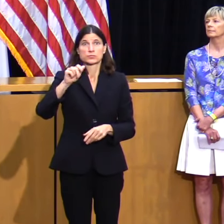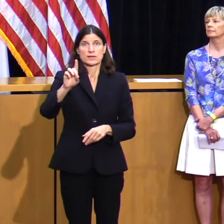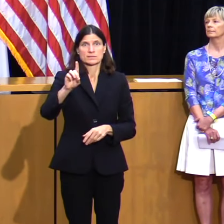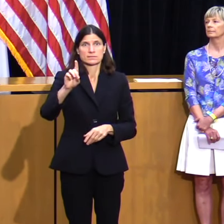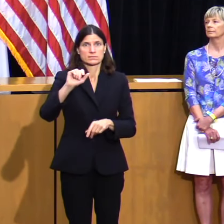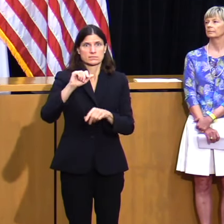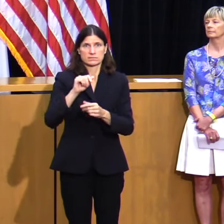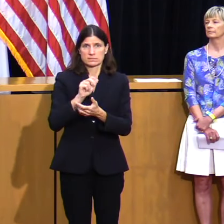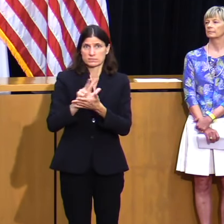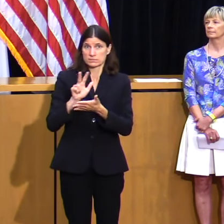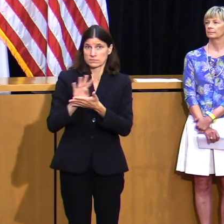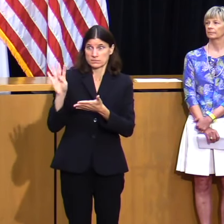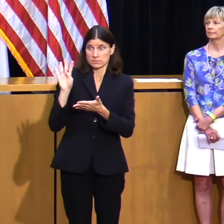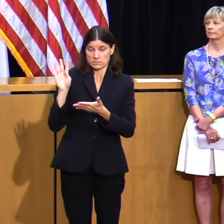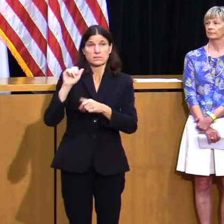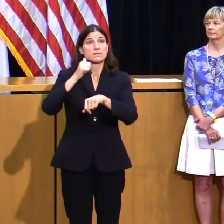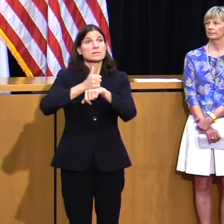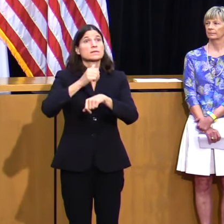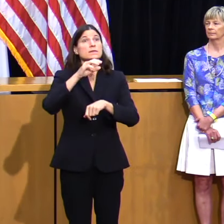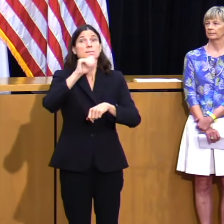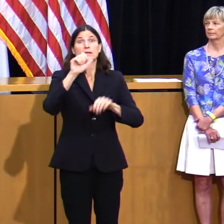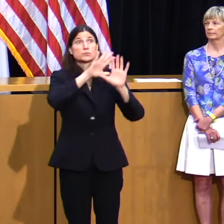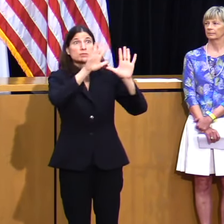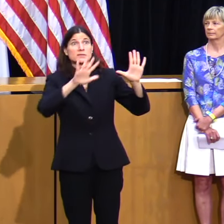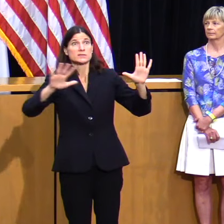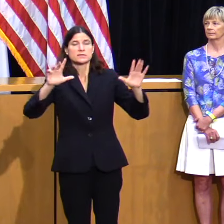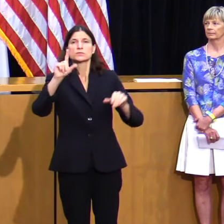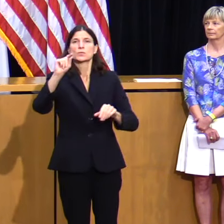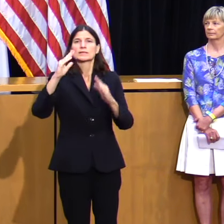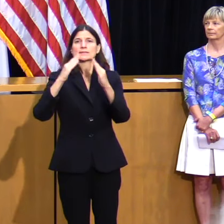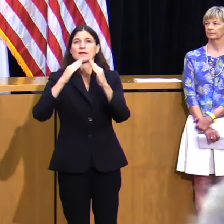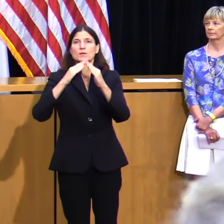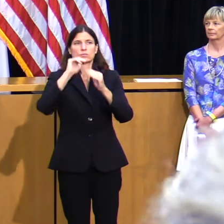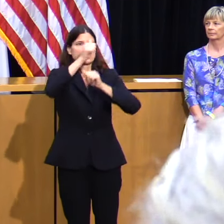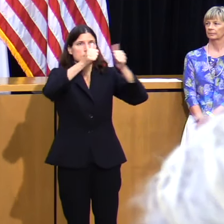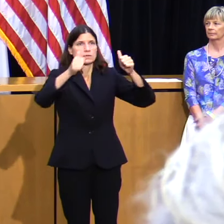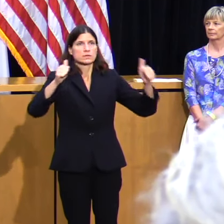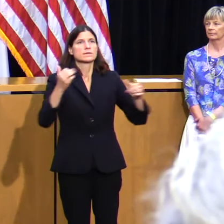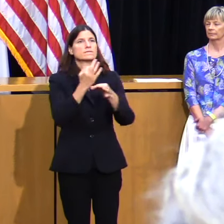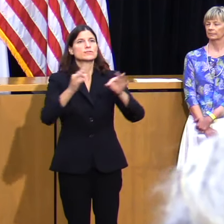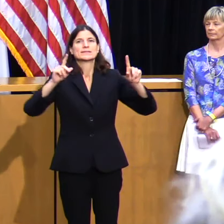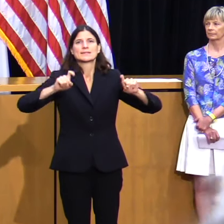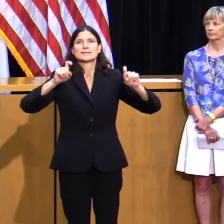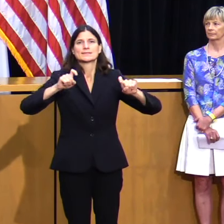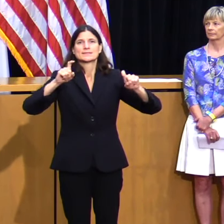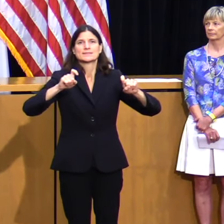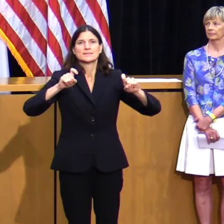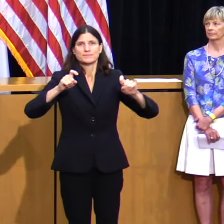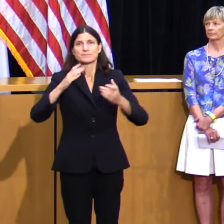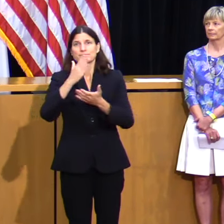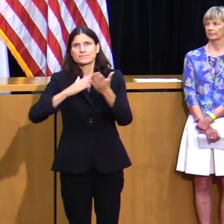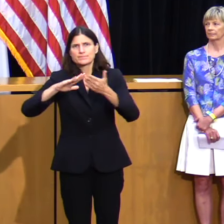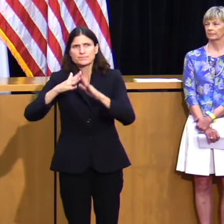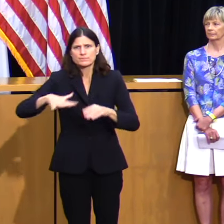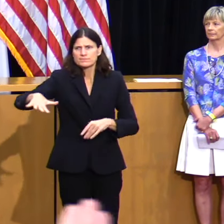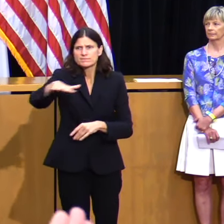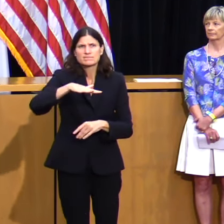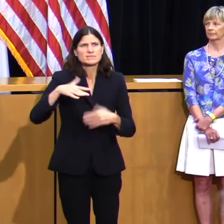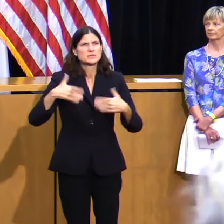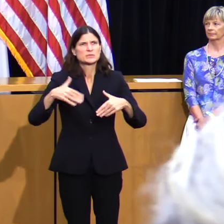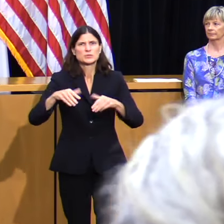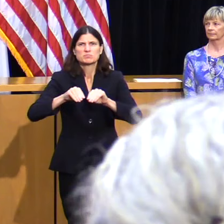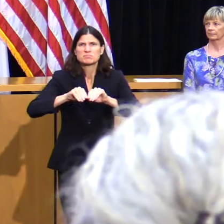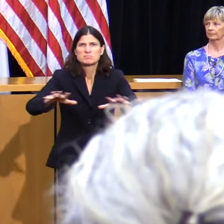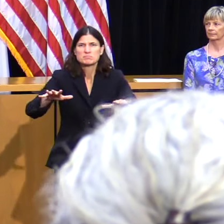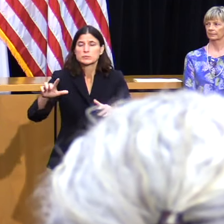rates of COVID-19. The testing sites made available through the Stop the Spread initiative are open to anyone in the Commonwealth,